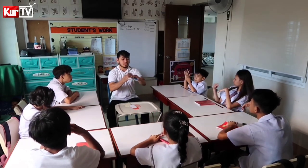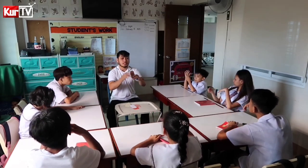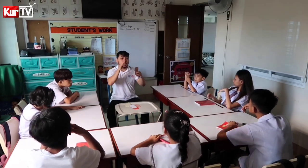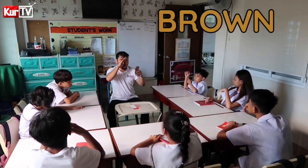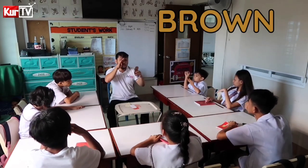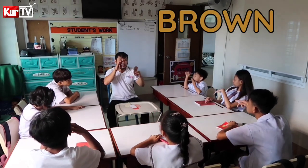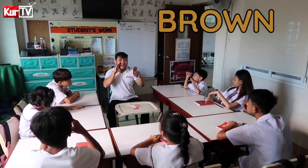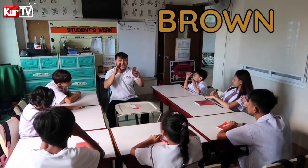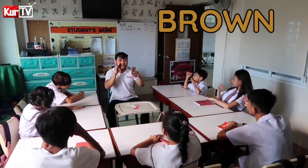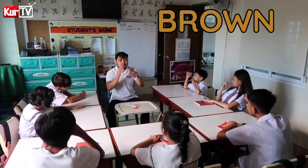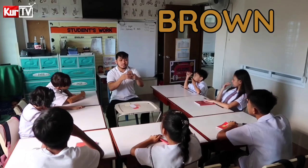Brown.